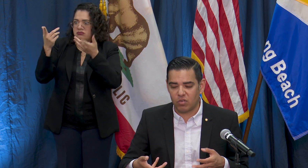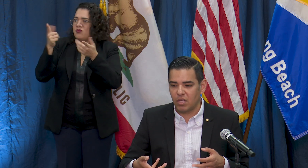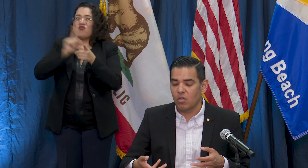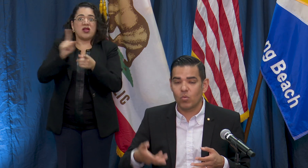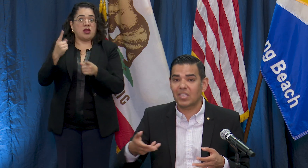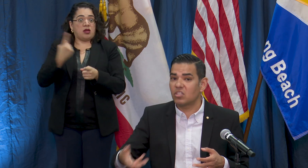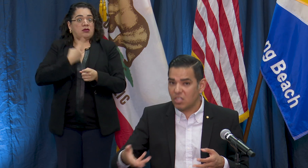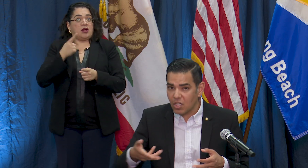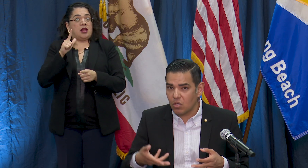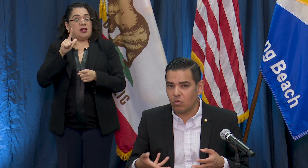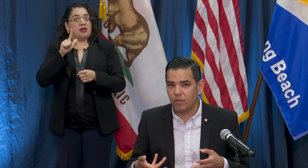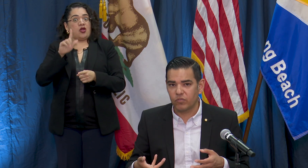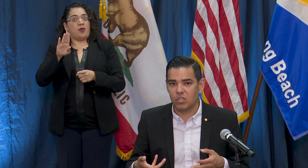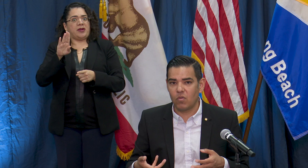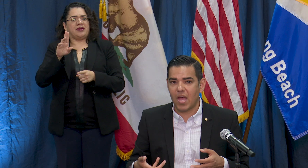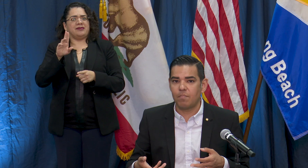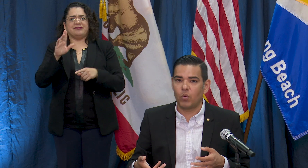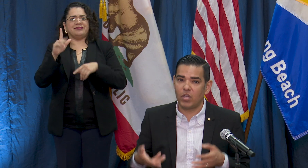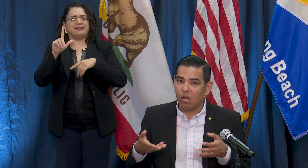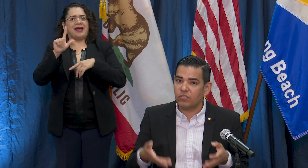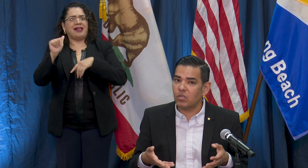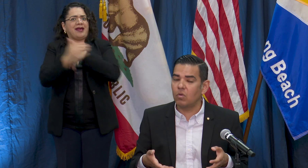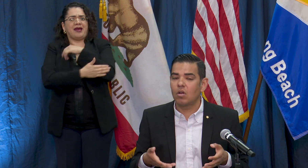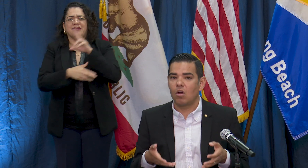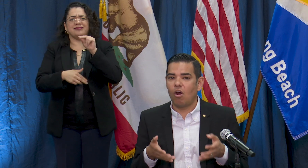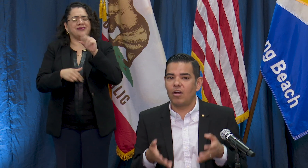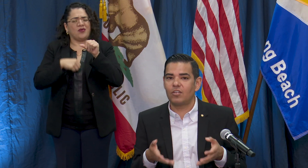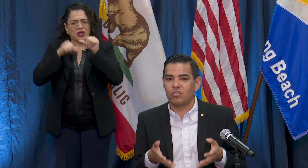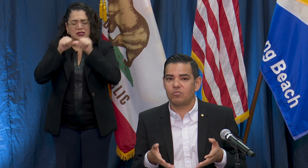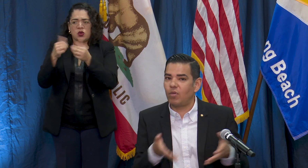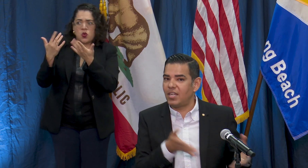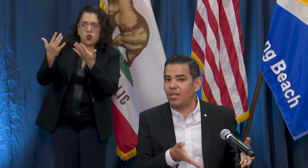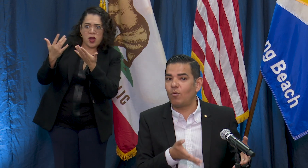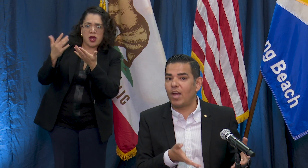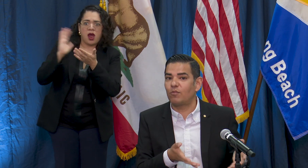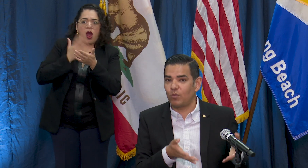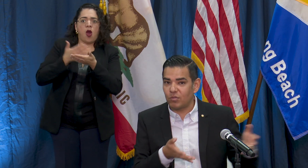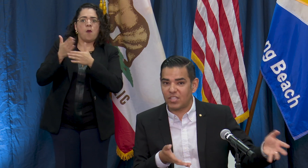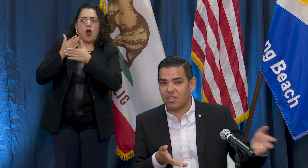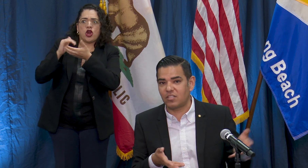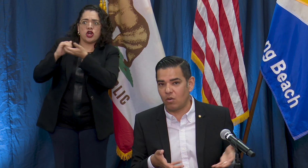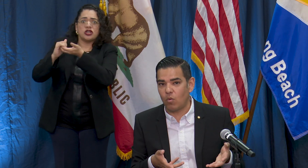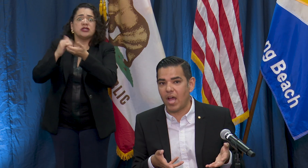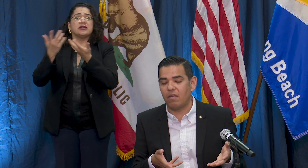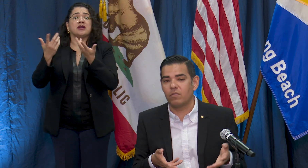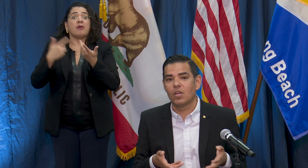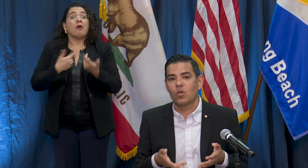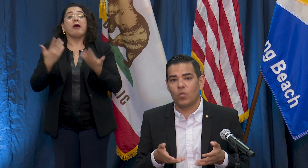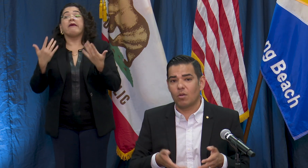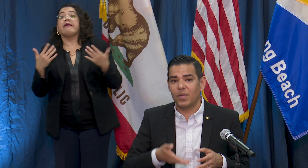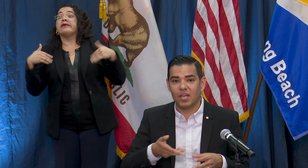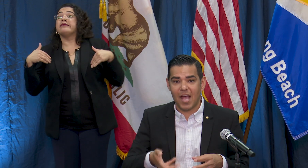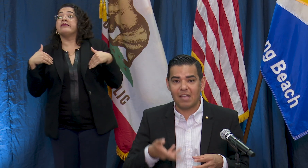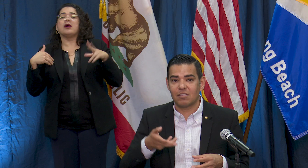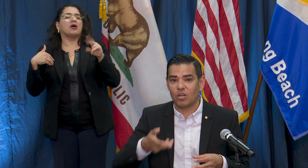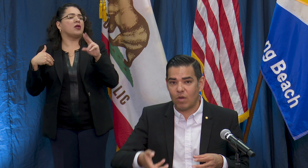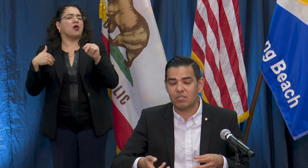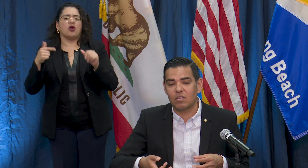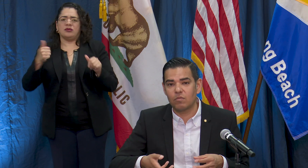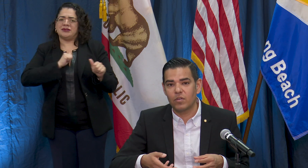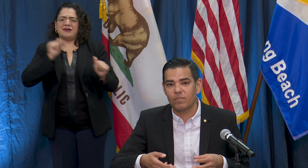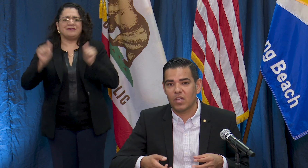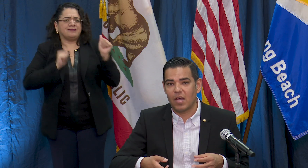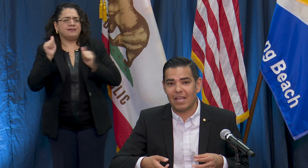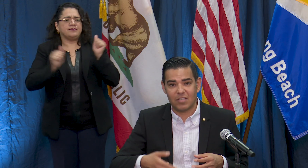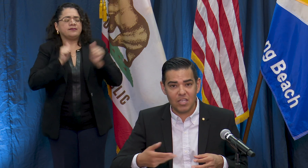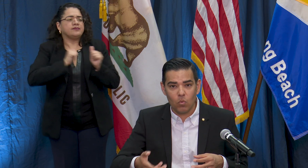the country. We continue to do that, but we also are not just waiting around for those tests to arrive. We are being as